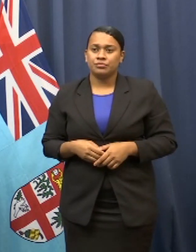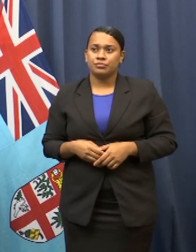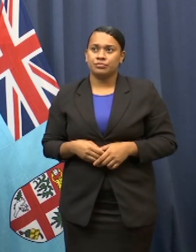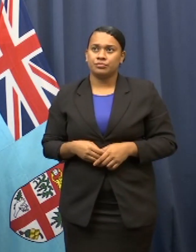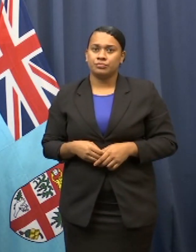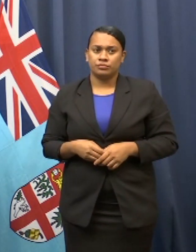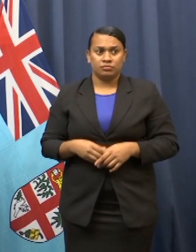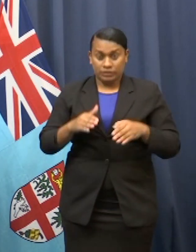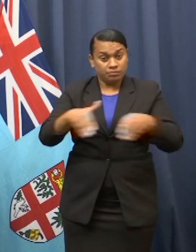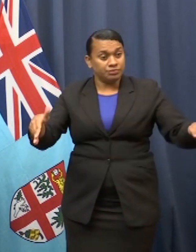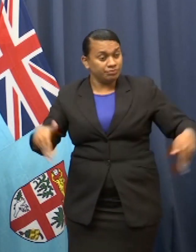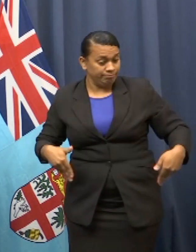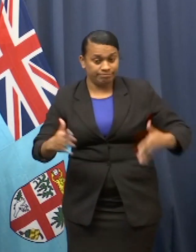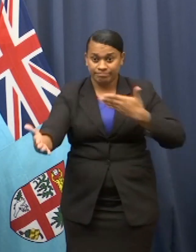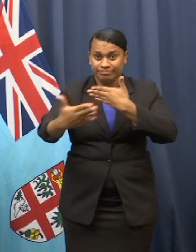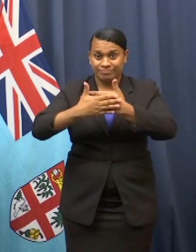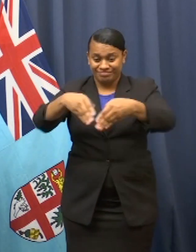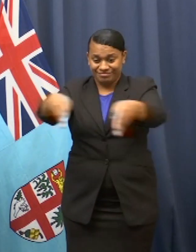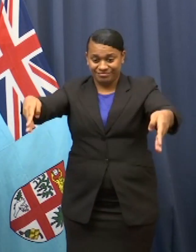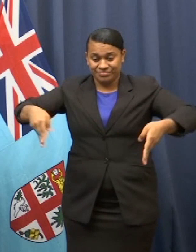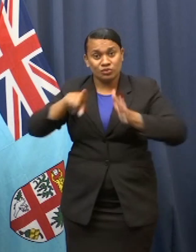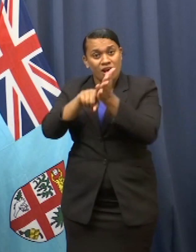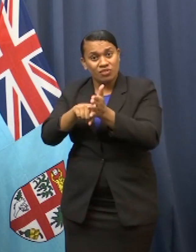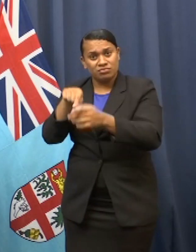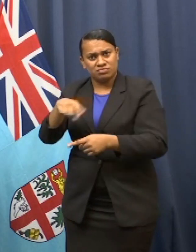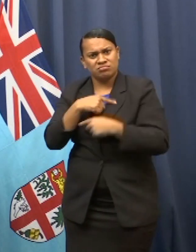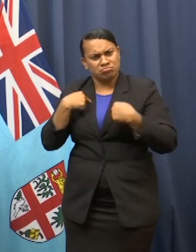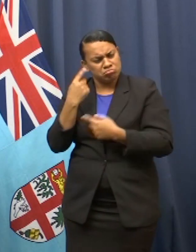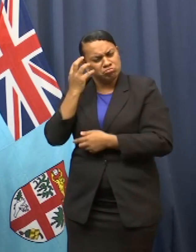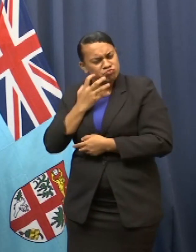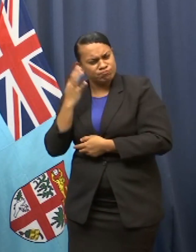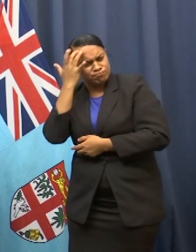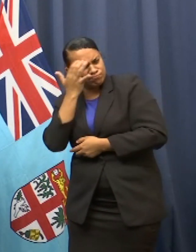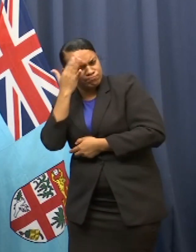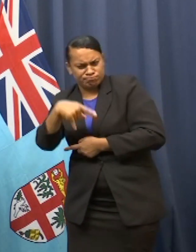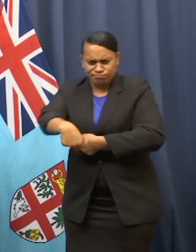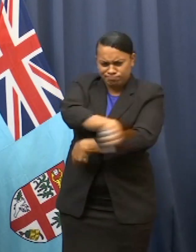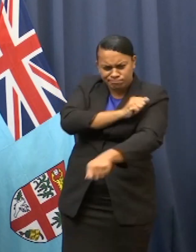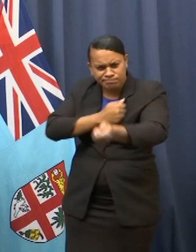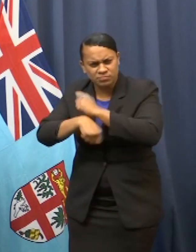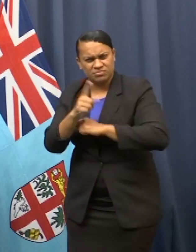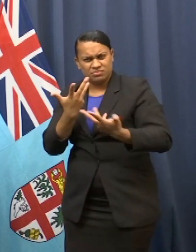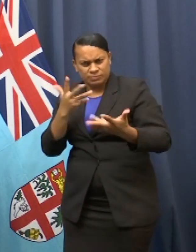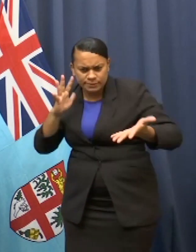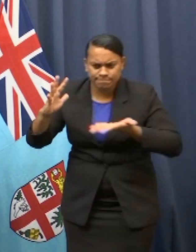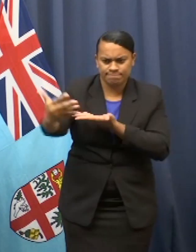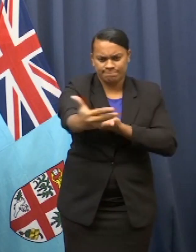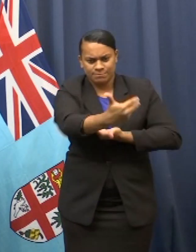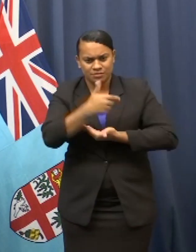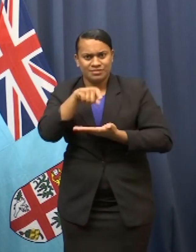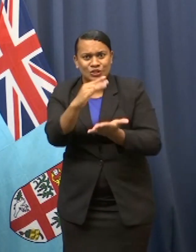borders are closed, we're going to tremendous lengths to ensure life in the Lautoka confined areas goes on